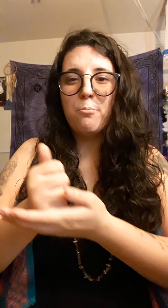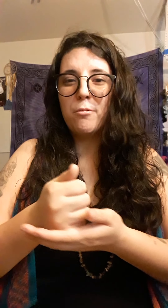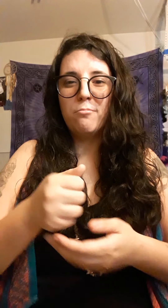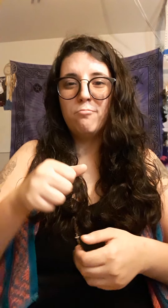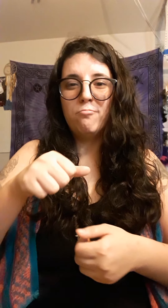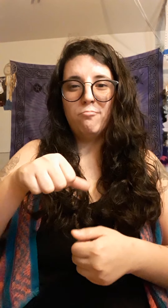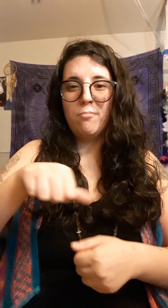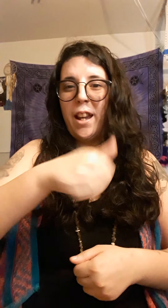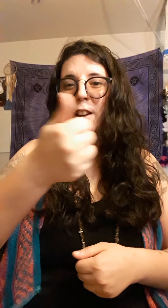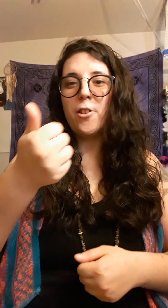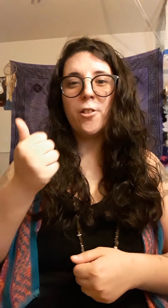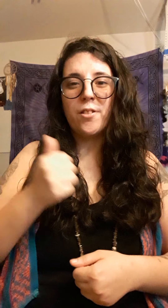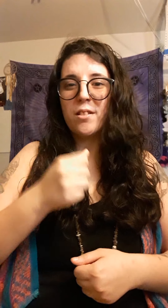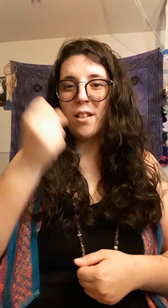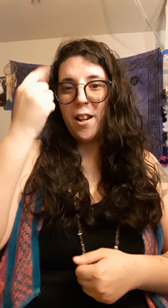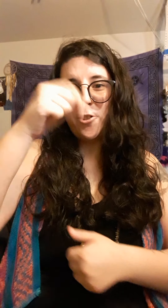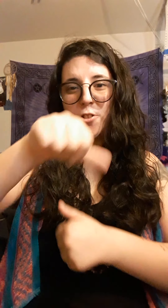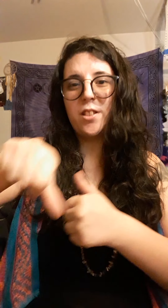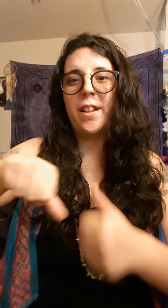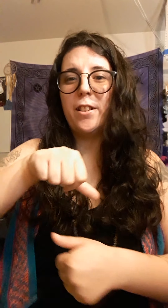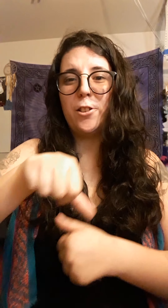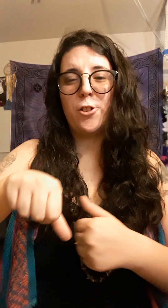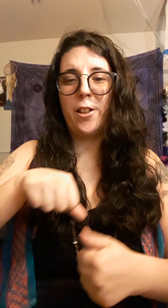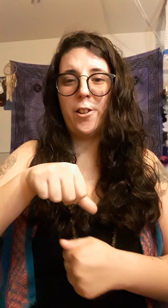others understand each other.